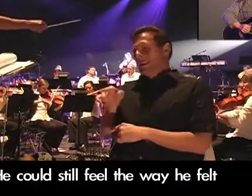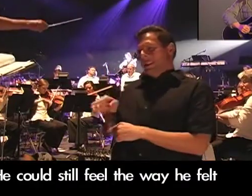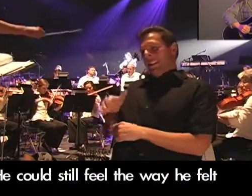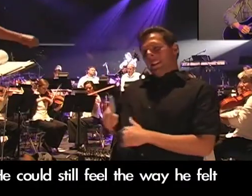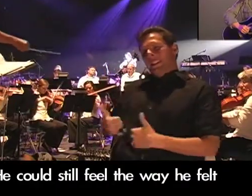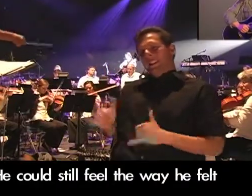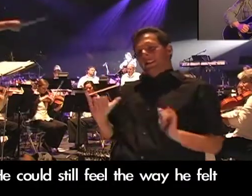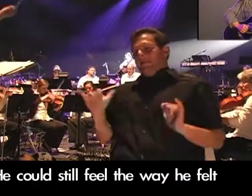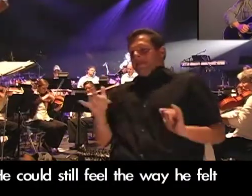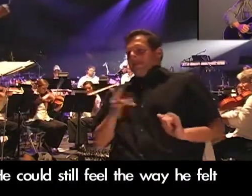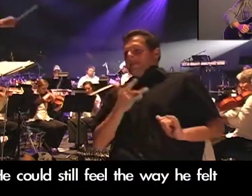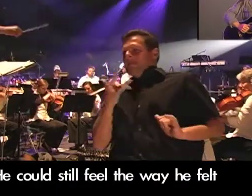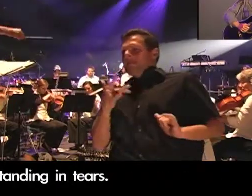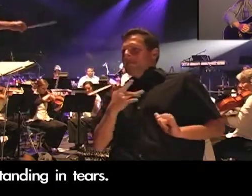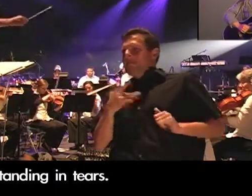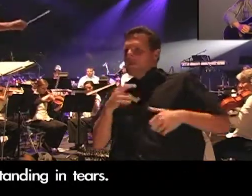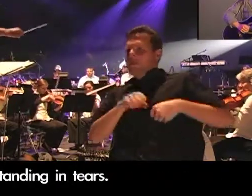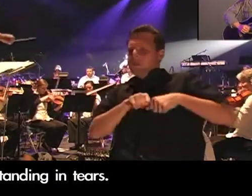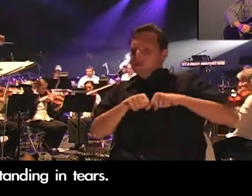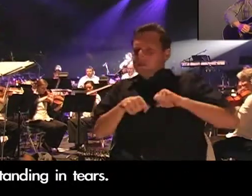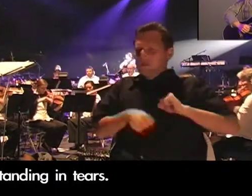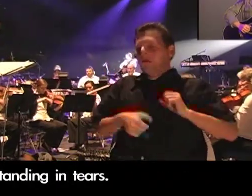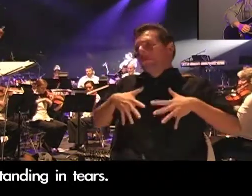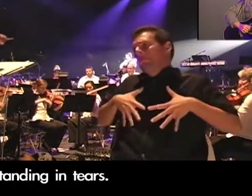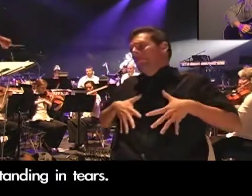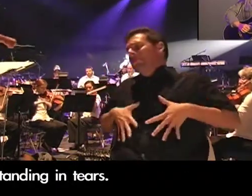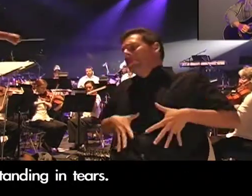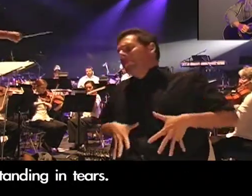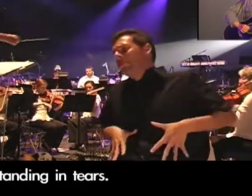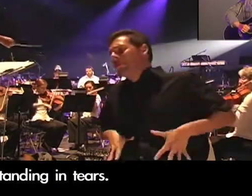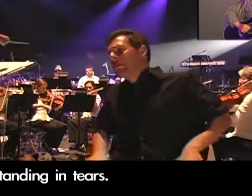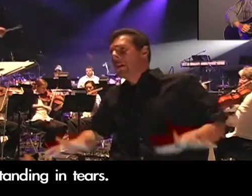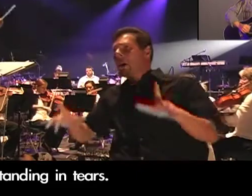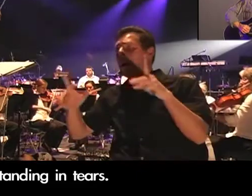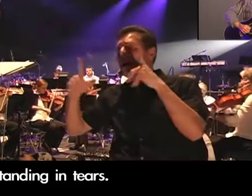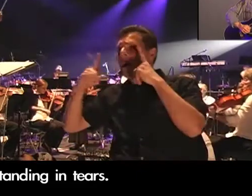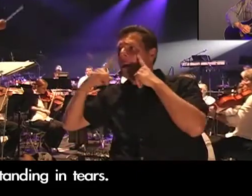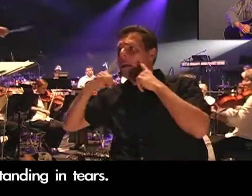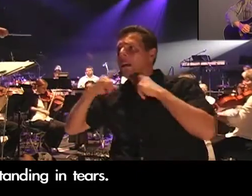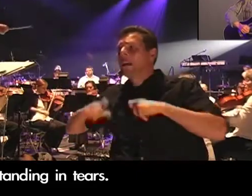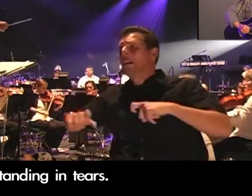way he felt, standing in tears.